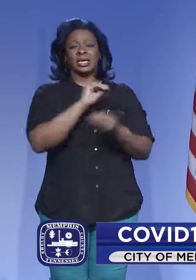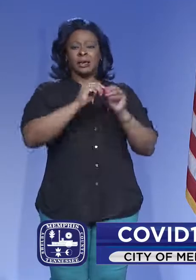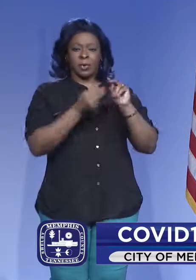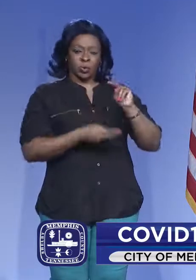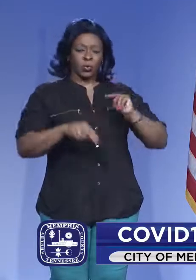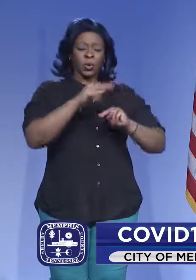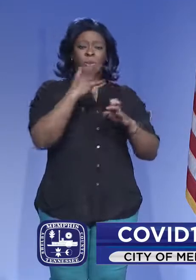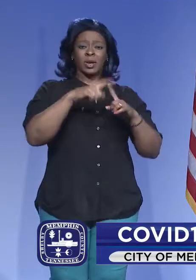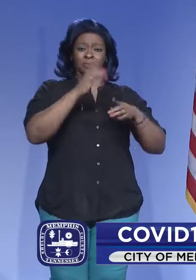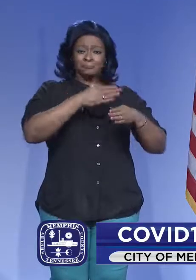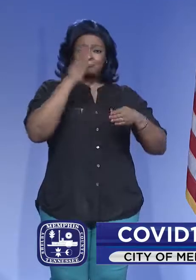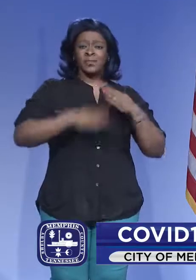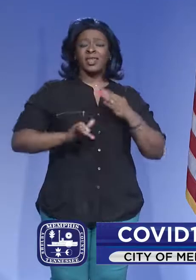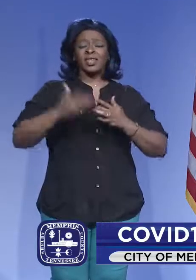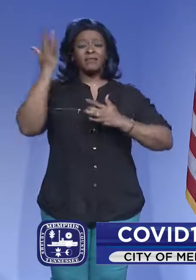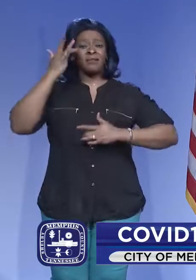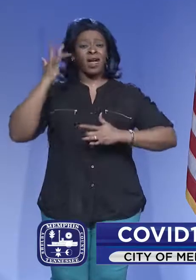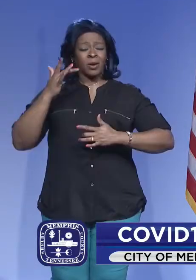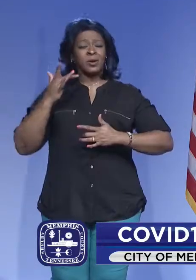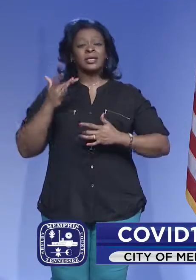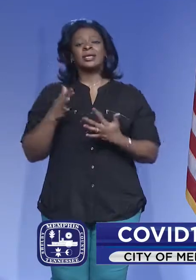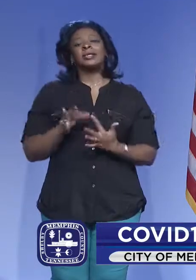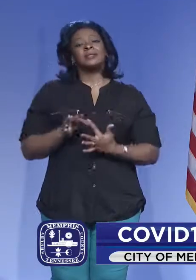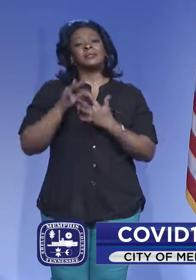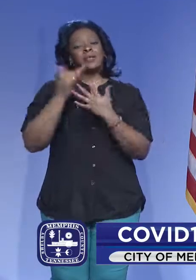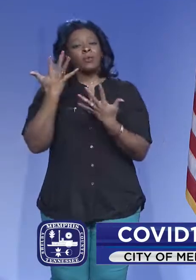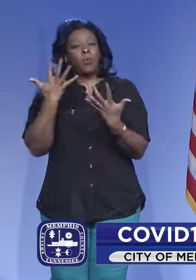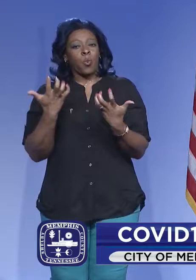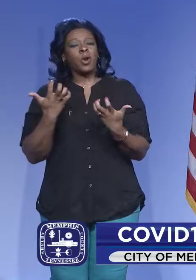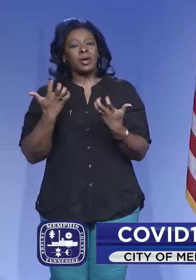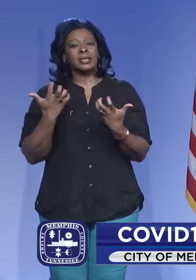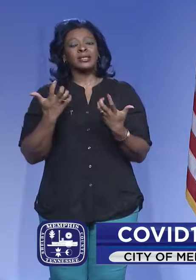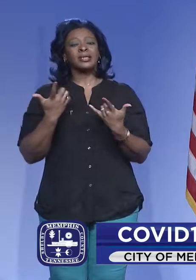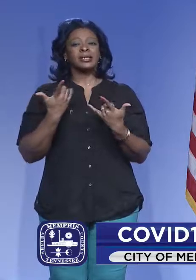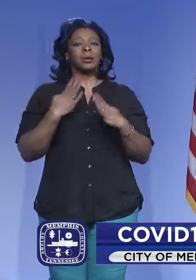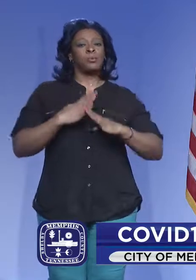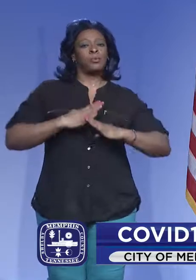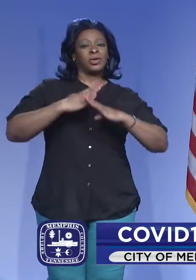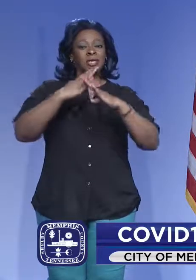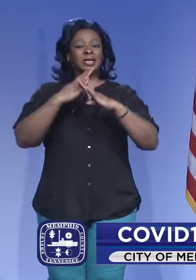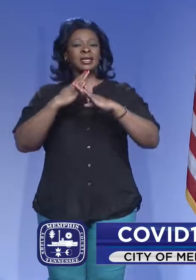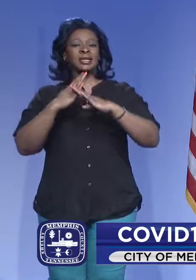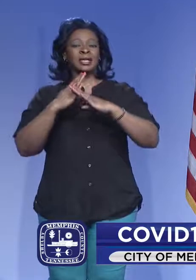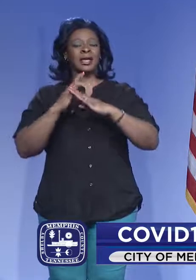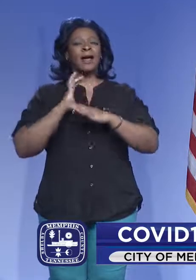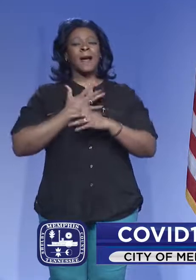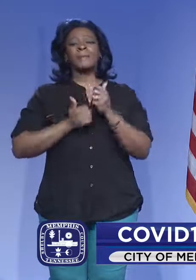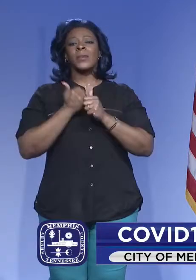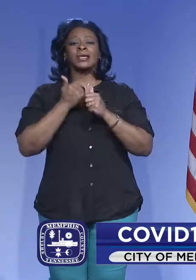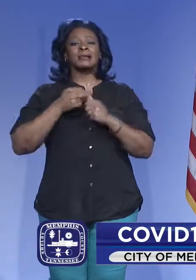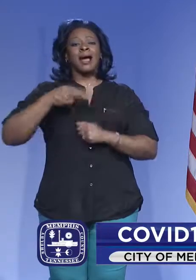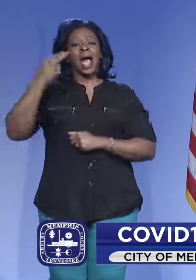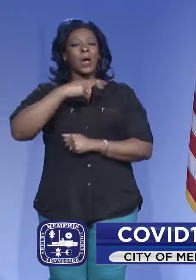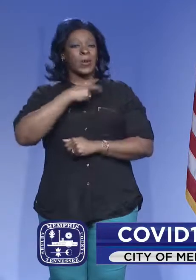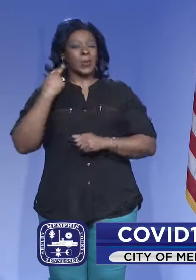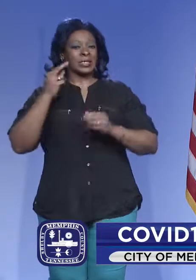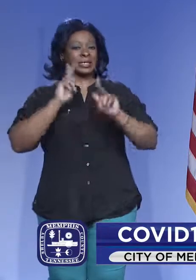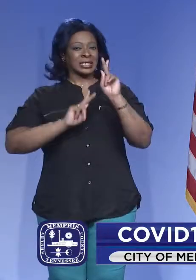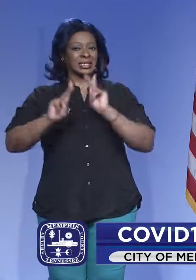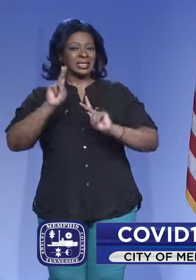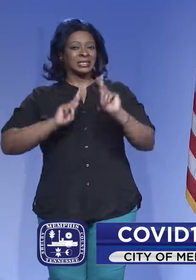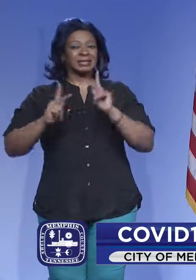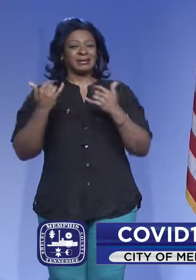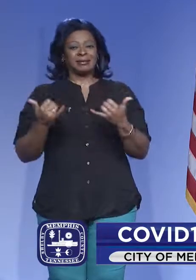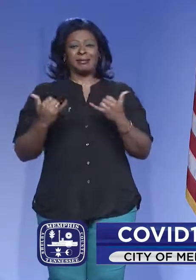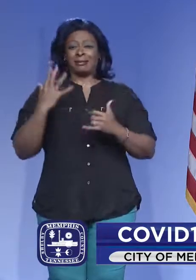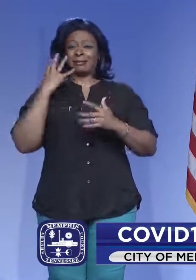if we want to end the pandemic, and in particularly if we want to protect some of our most vulnerable citizens who are